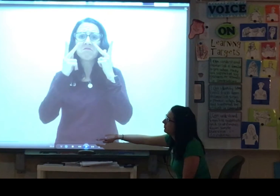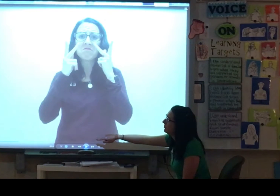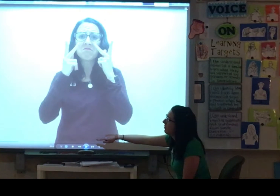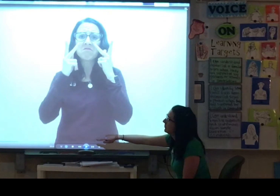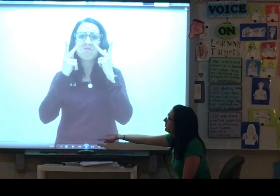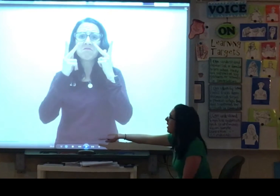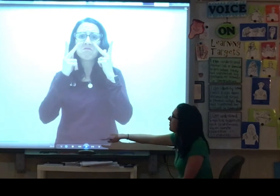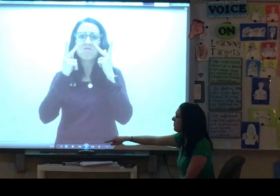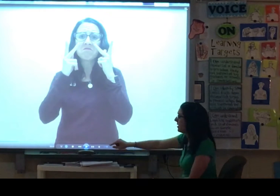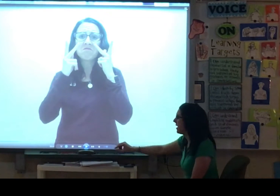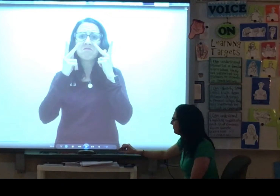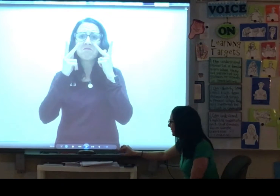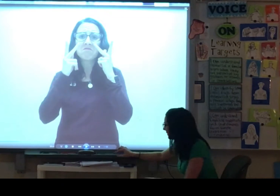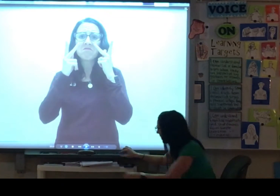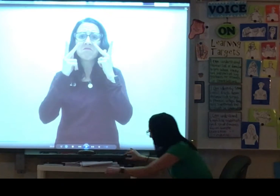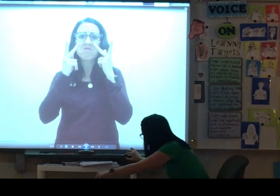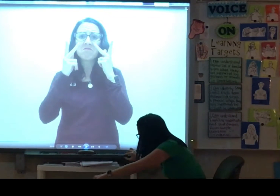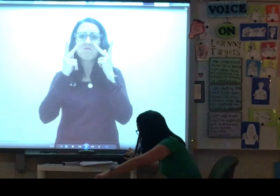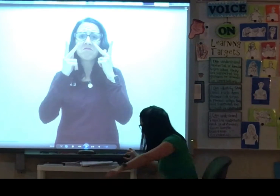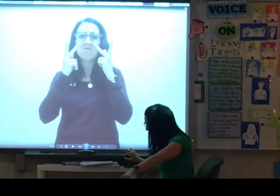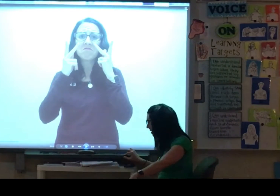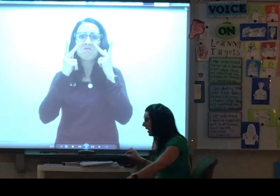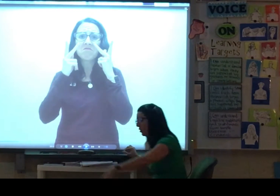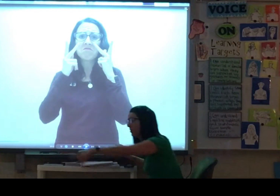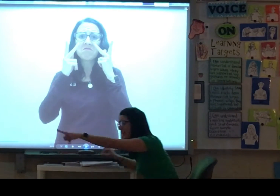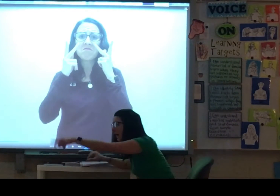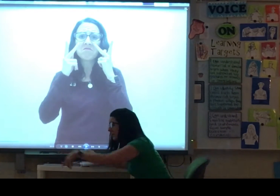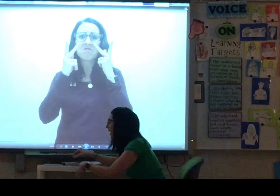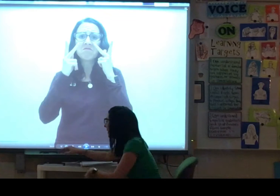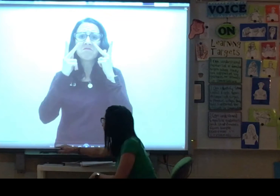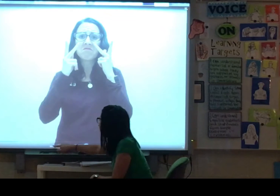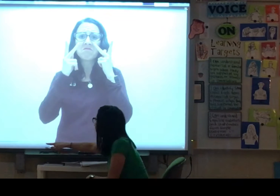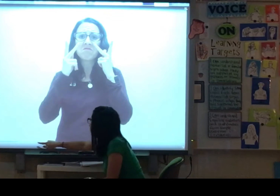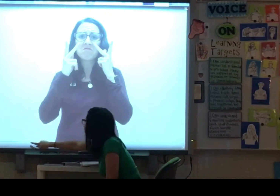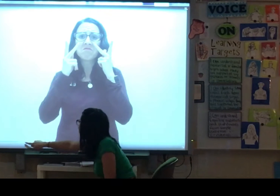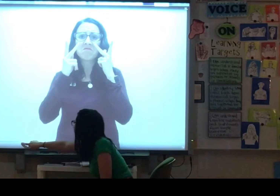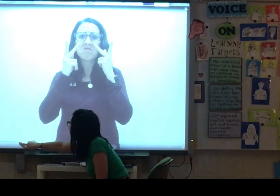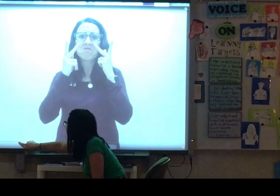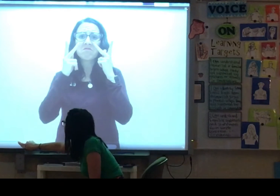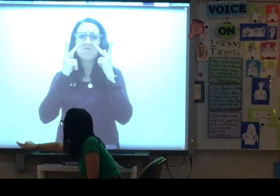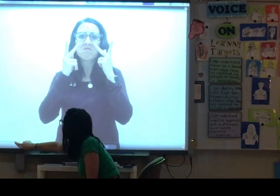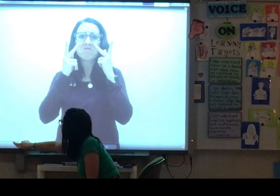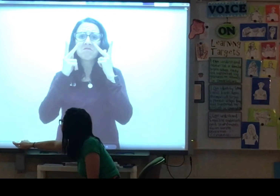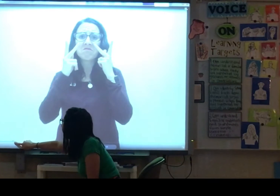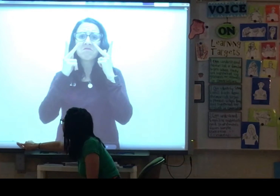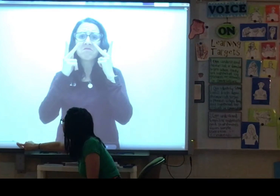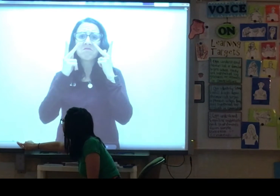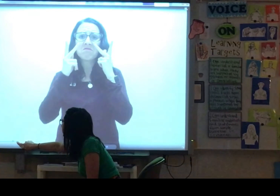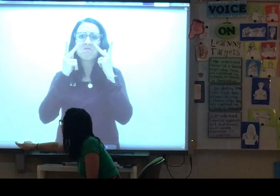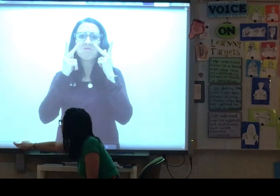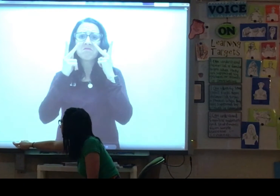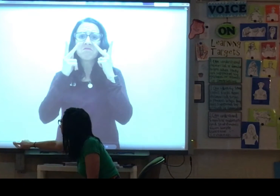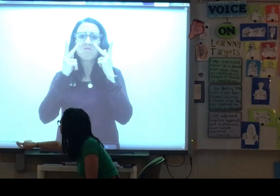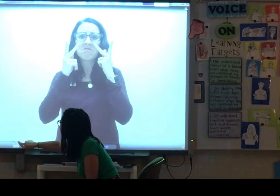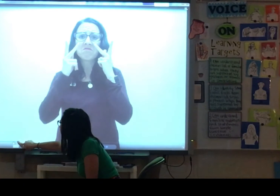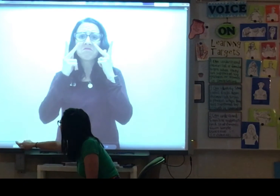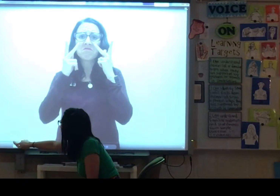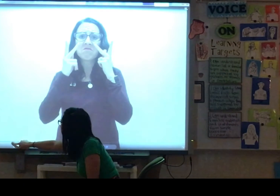my vision. Oh, no, did I? Yeah, if it's flat. It could be eyesight, if I said mine. Can't really remember. You did